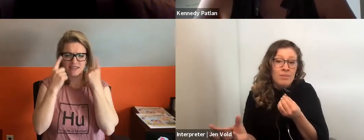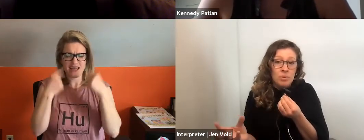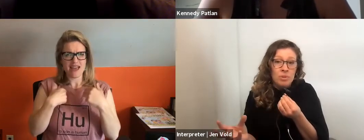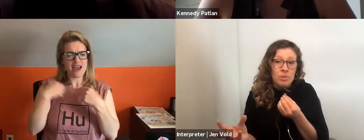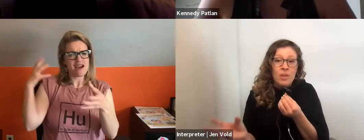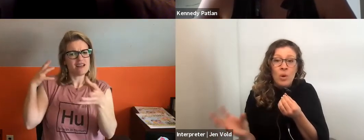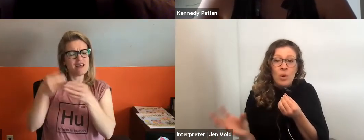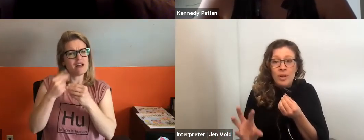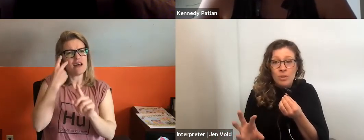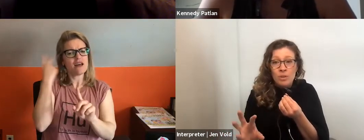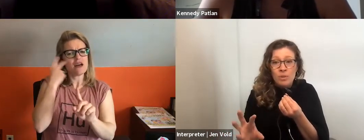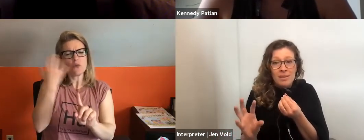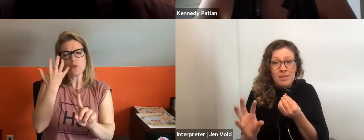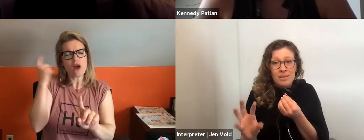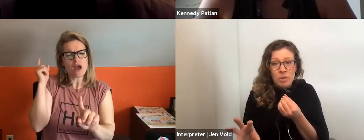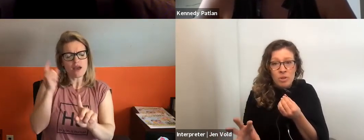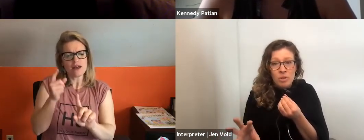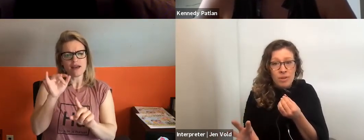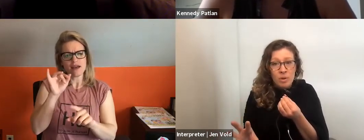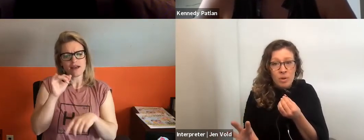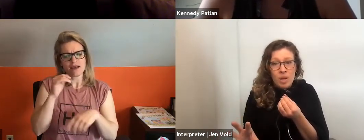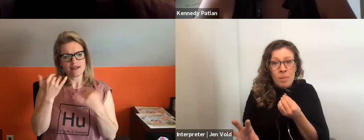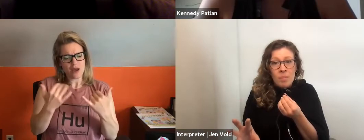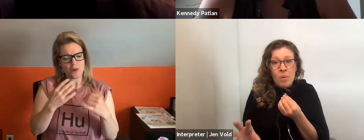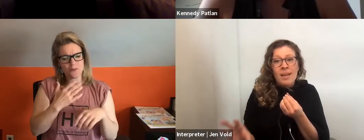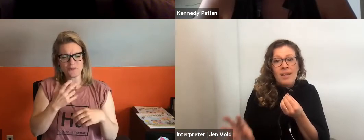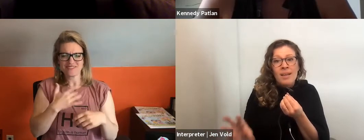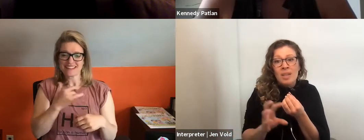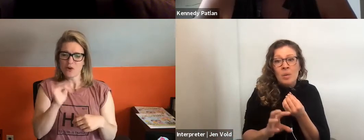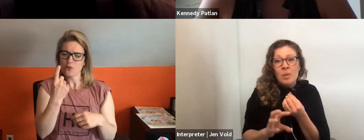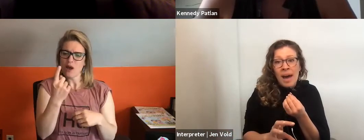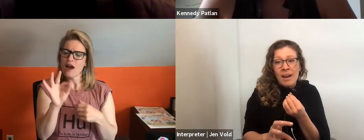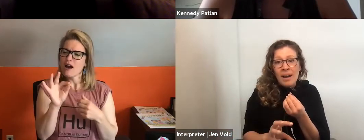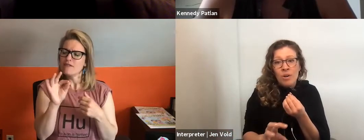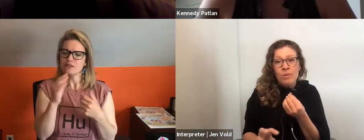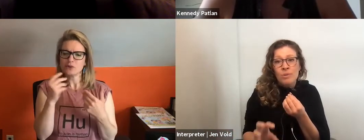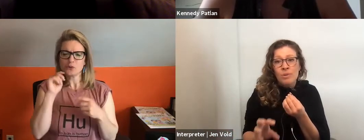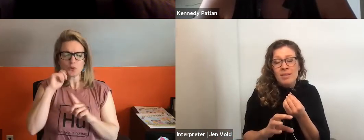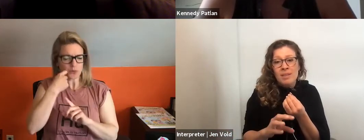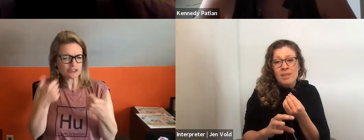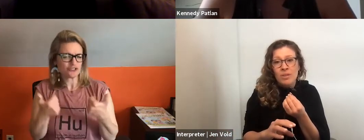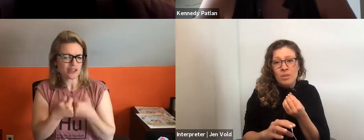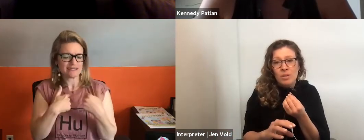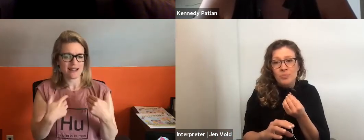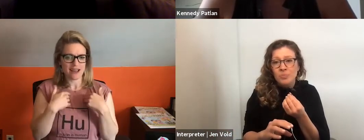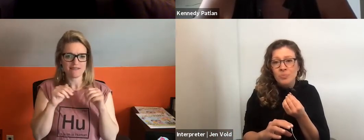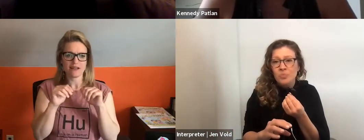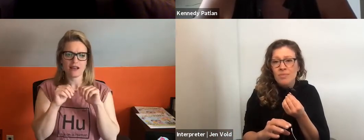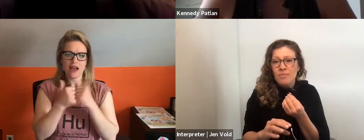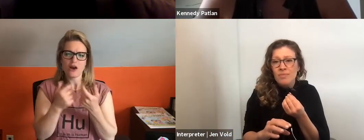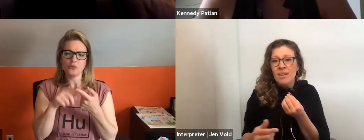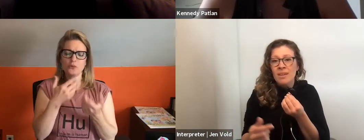to remain visual. And the only way to do that is to capture it on film. But when I think back on all those events that I went